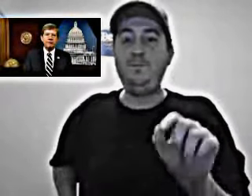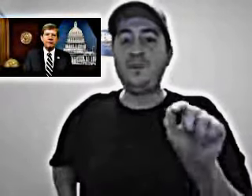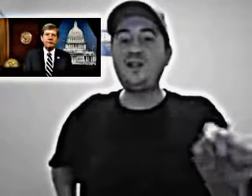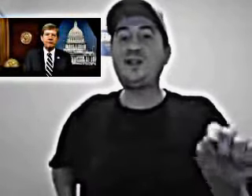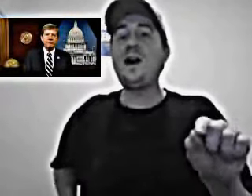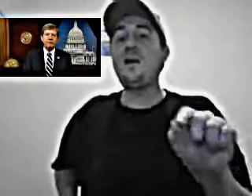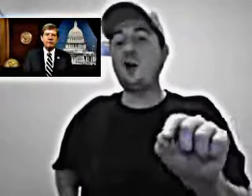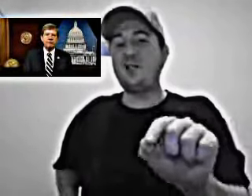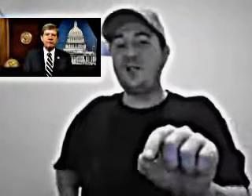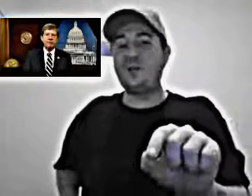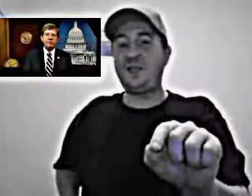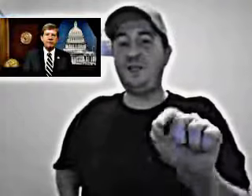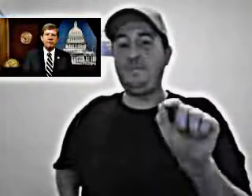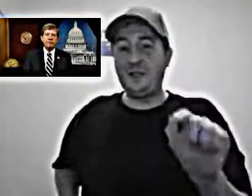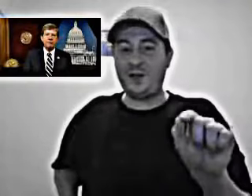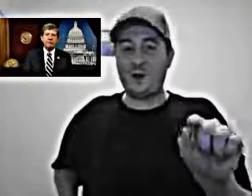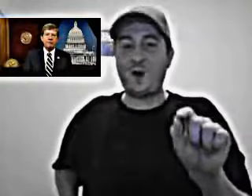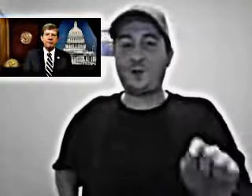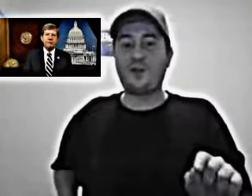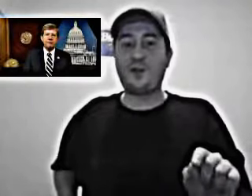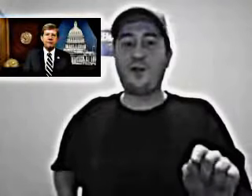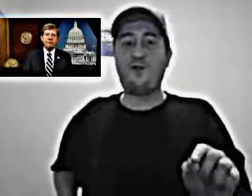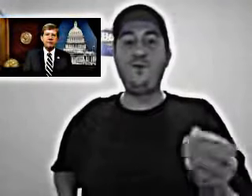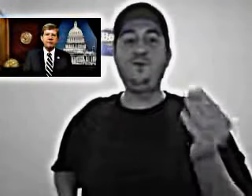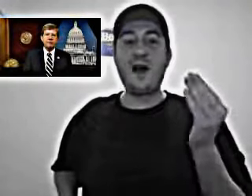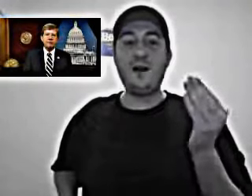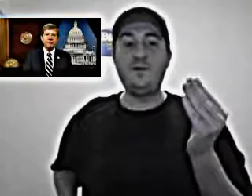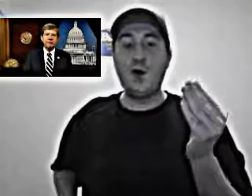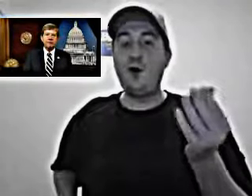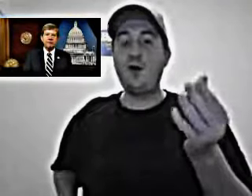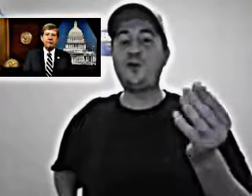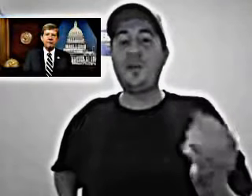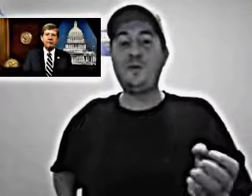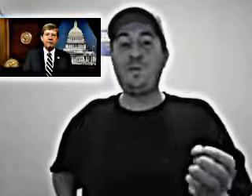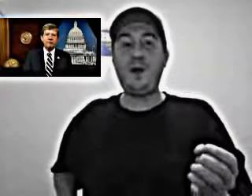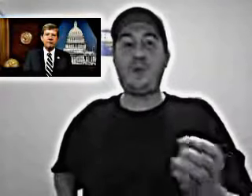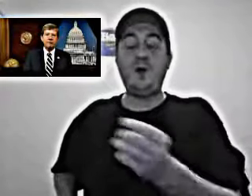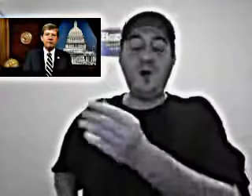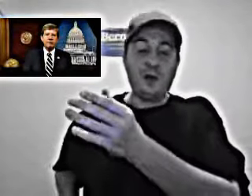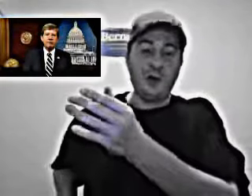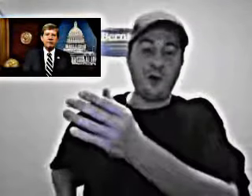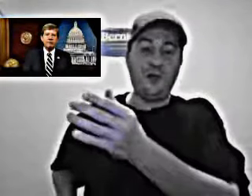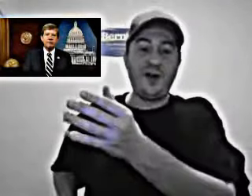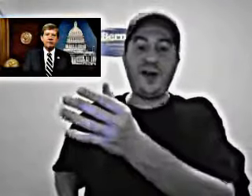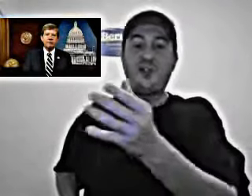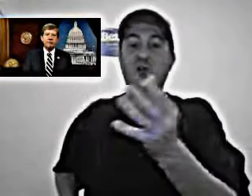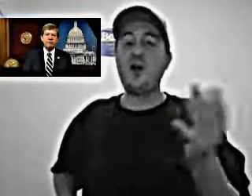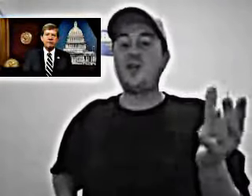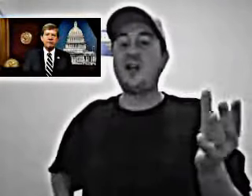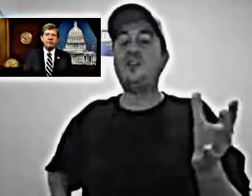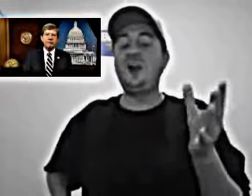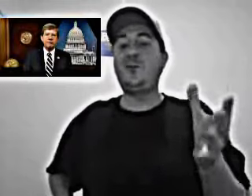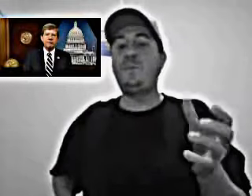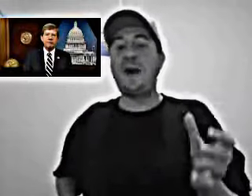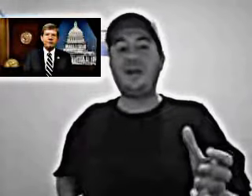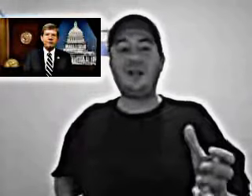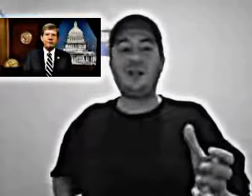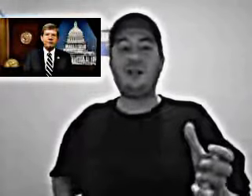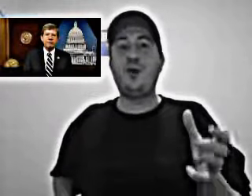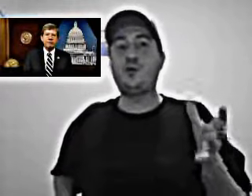Scott R Tipton is your representative out of all those seven people you know the national conversation I'm going to pay attention to all